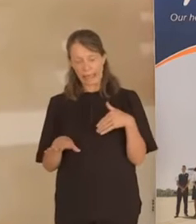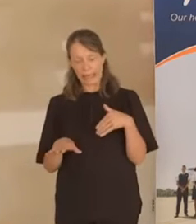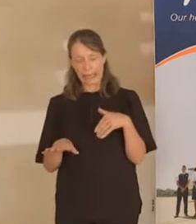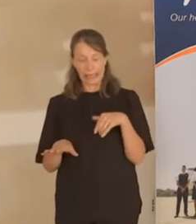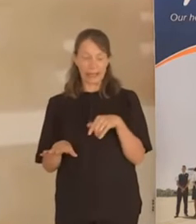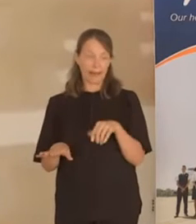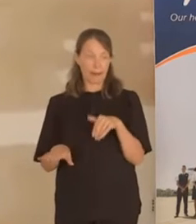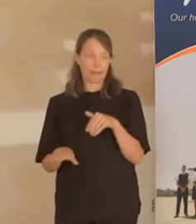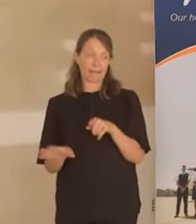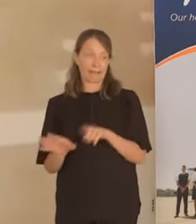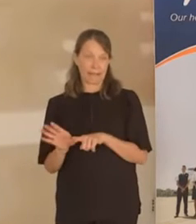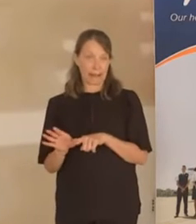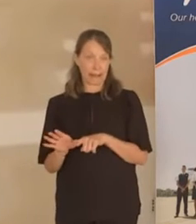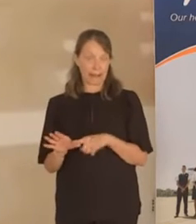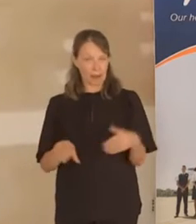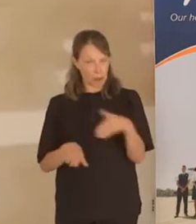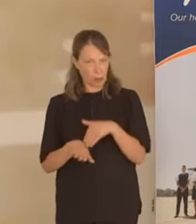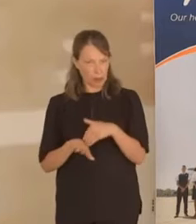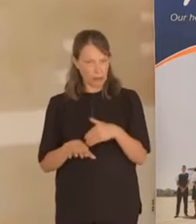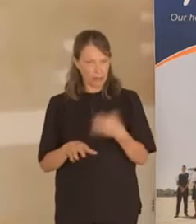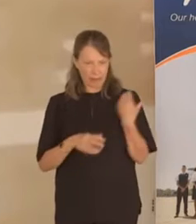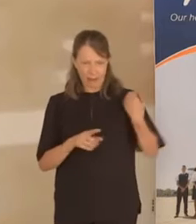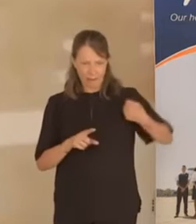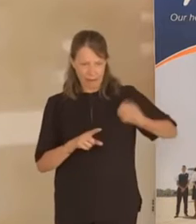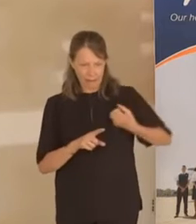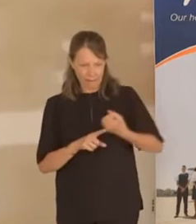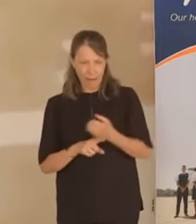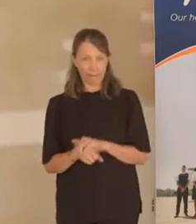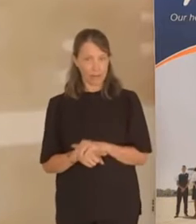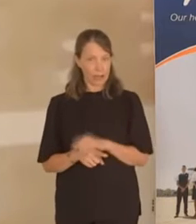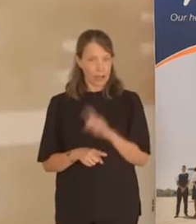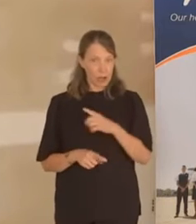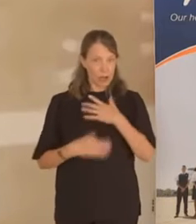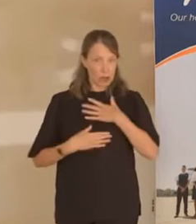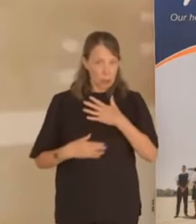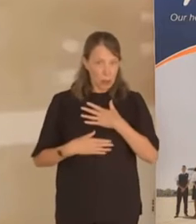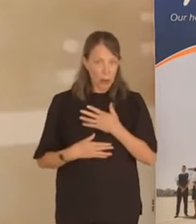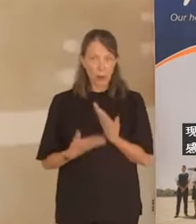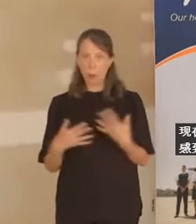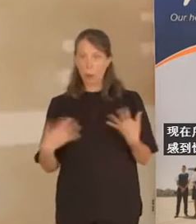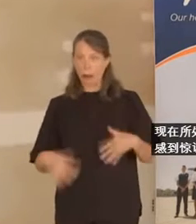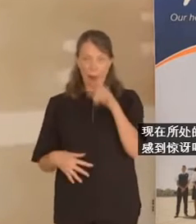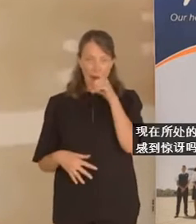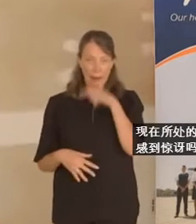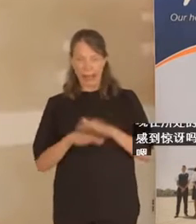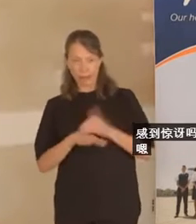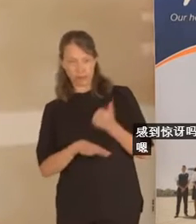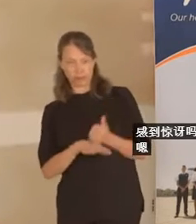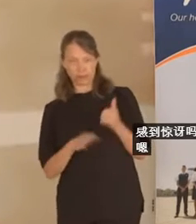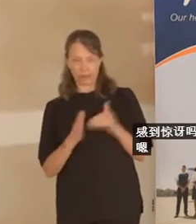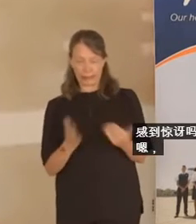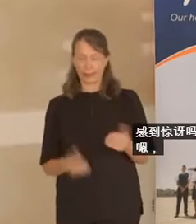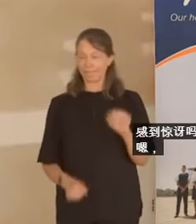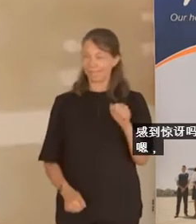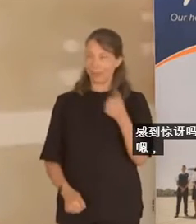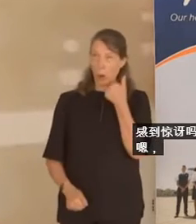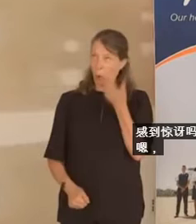you surprised that Rex is where he's at right now? Well, I get surprised constantly with things to do with Rex.